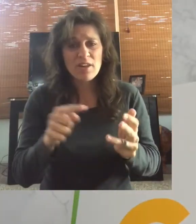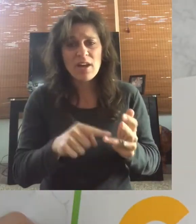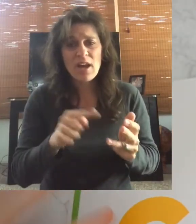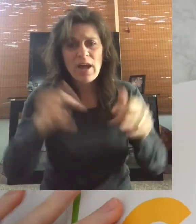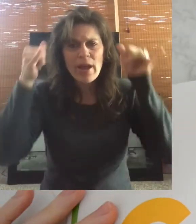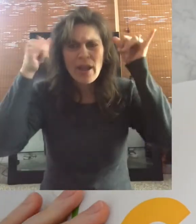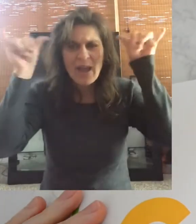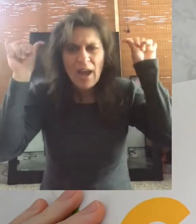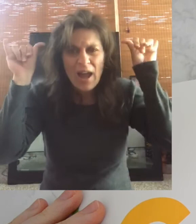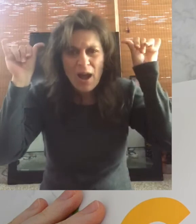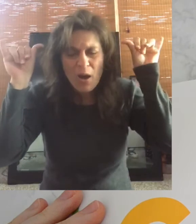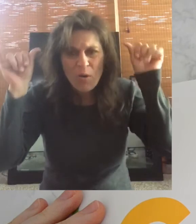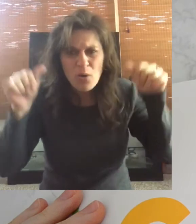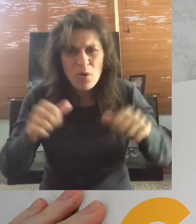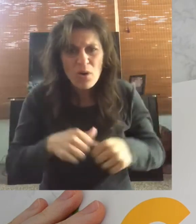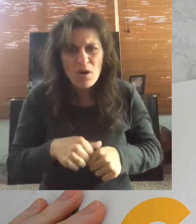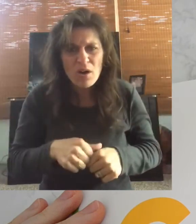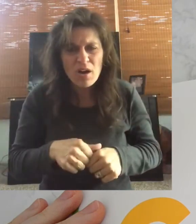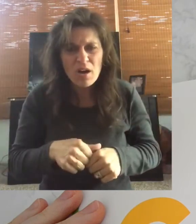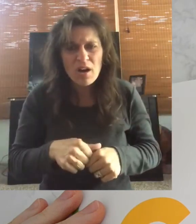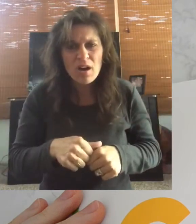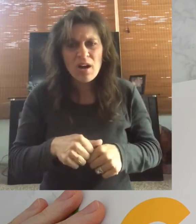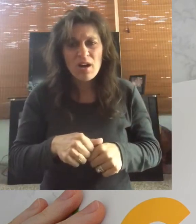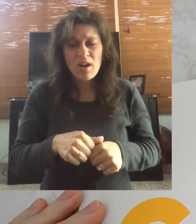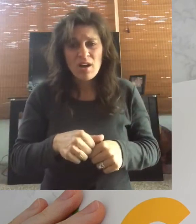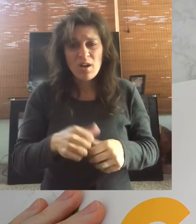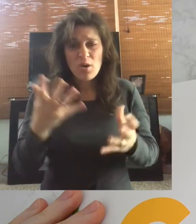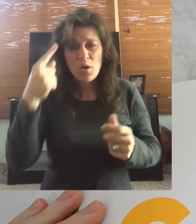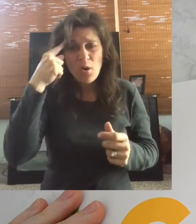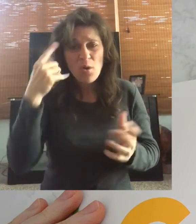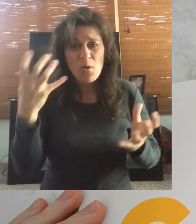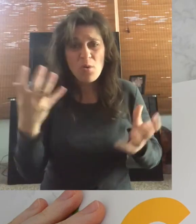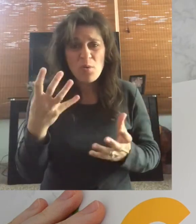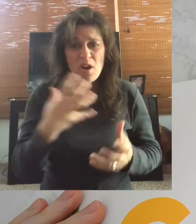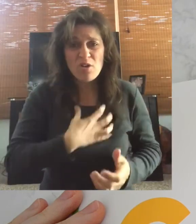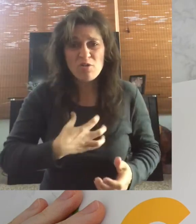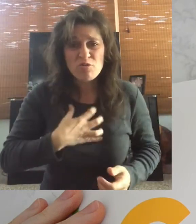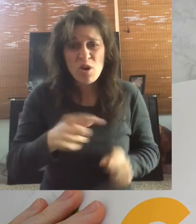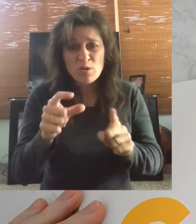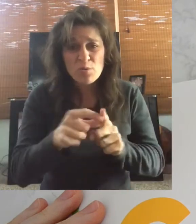Or cows? I've got a disgusting word for you.